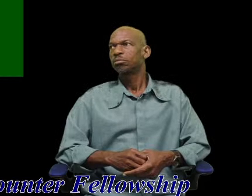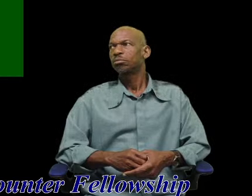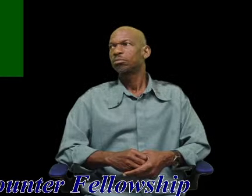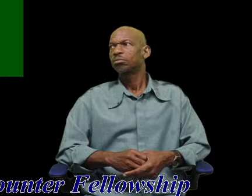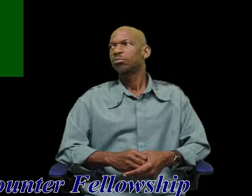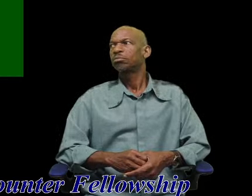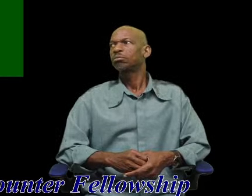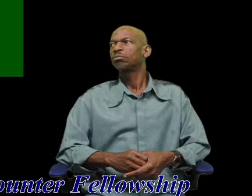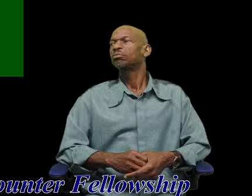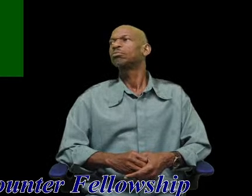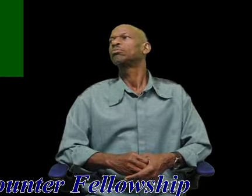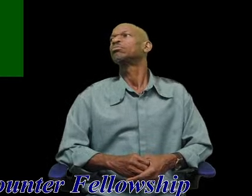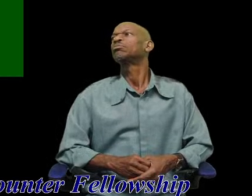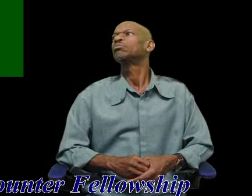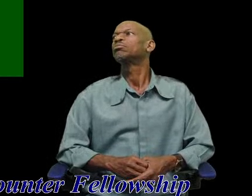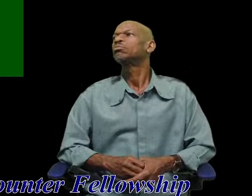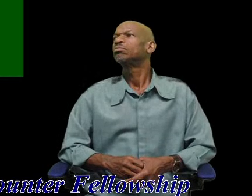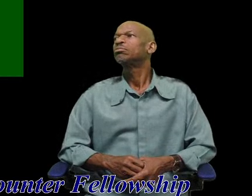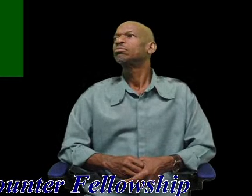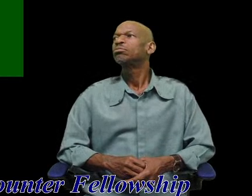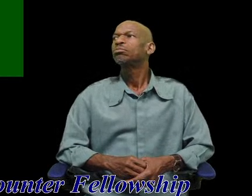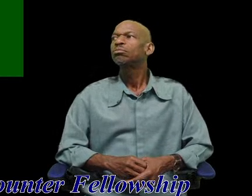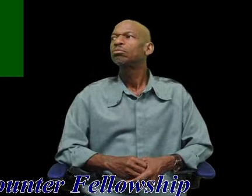So I want to